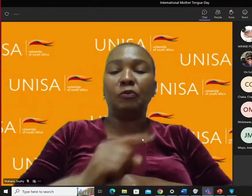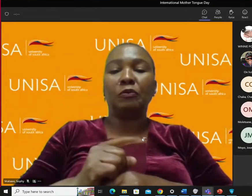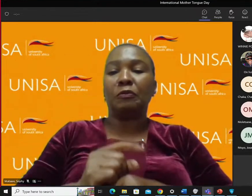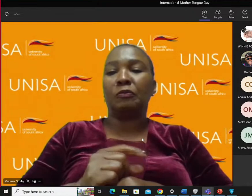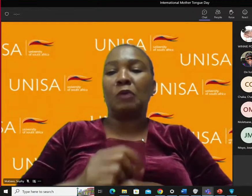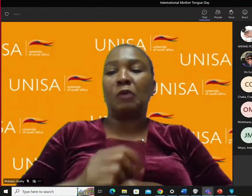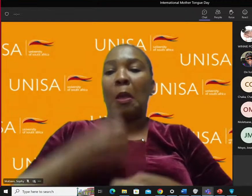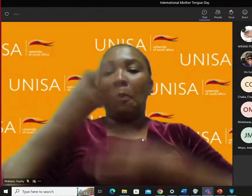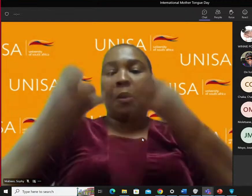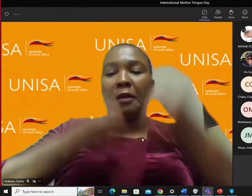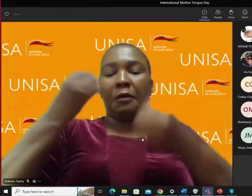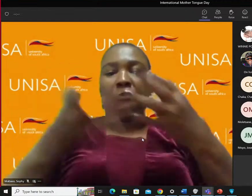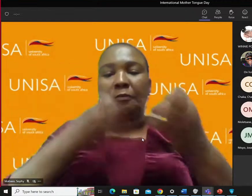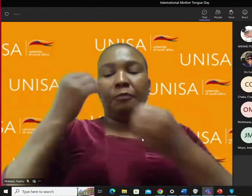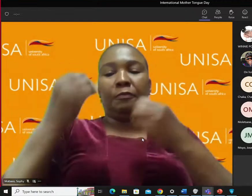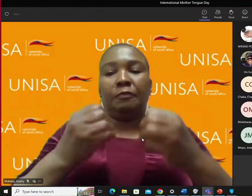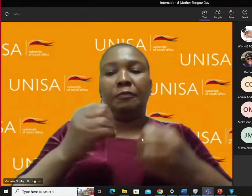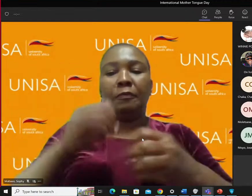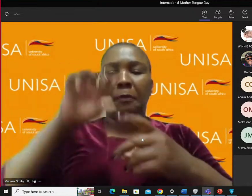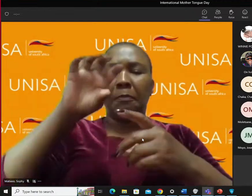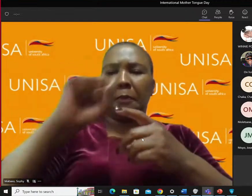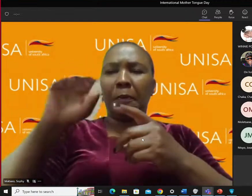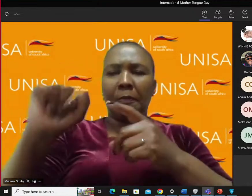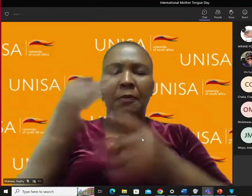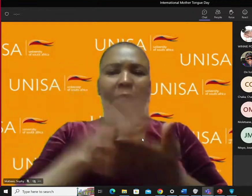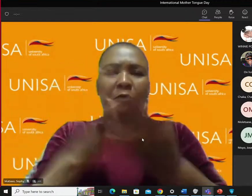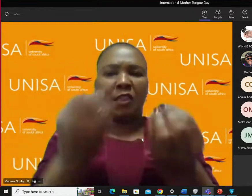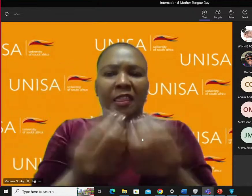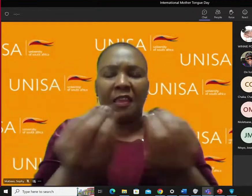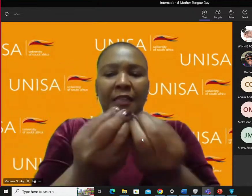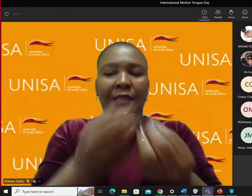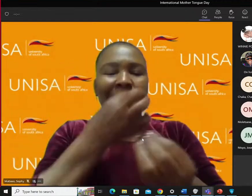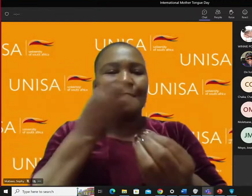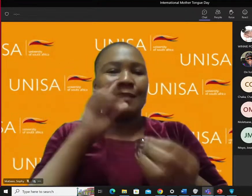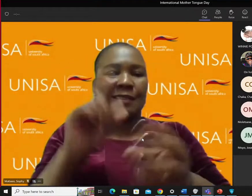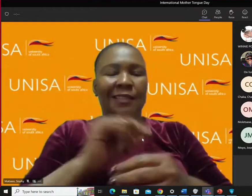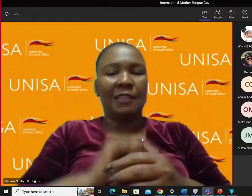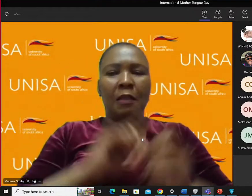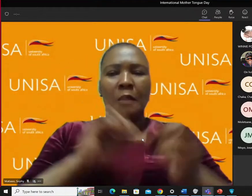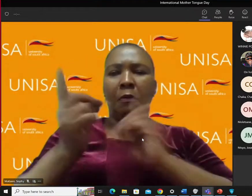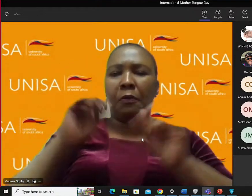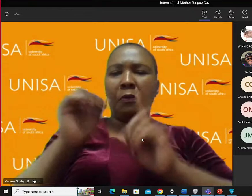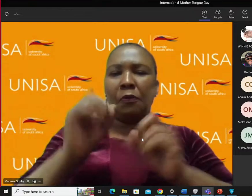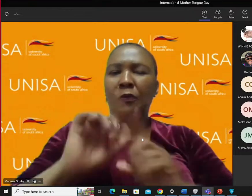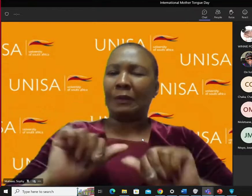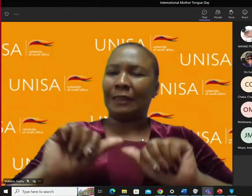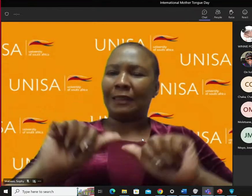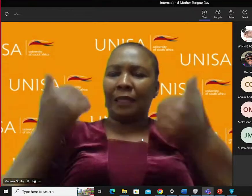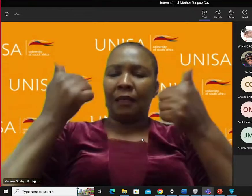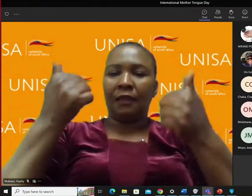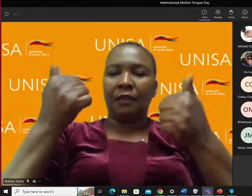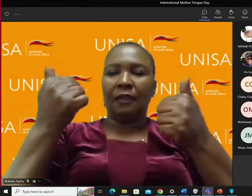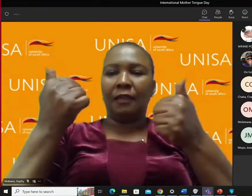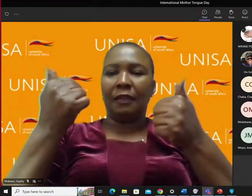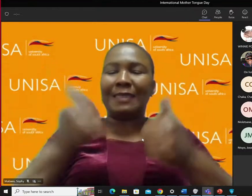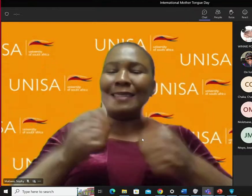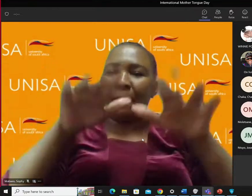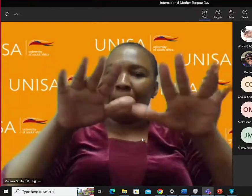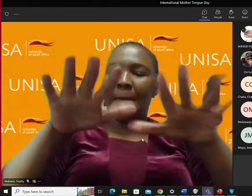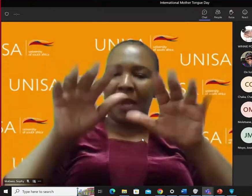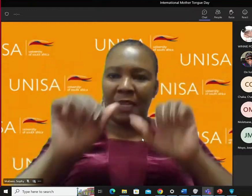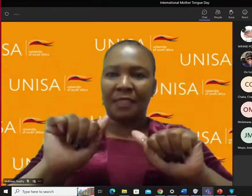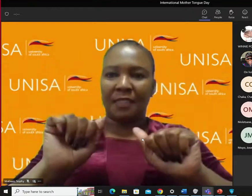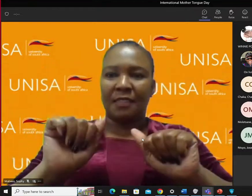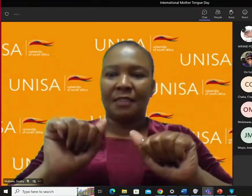few things. He said, "Ukukhuluma kahle hle unguyisibusiso," which